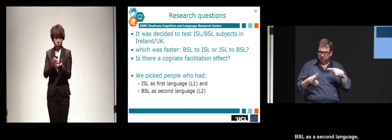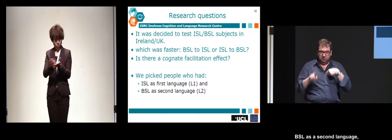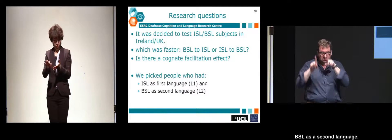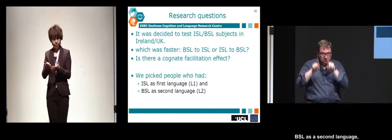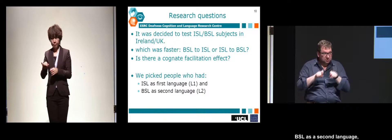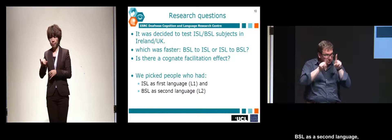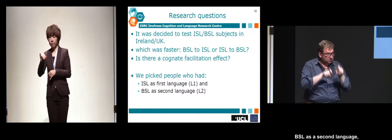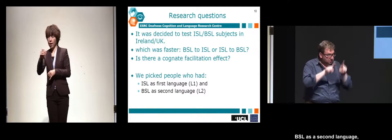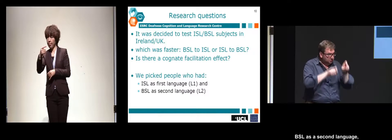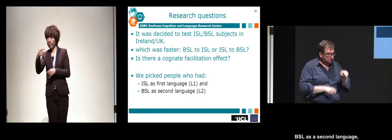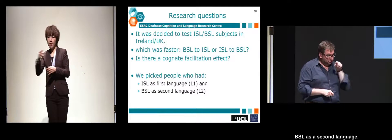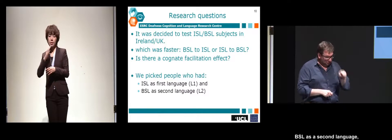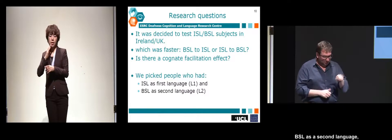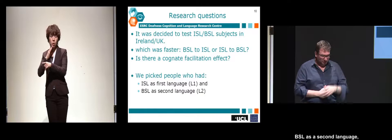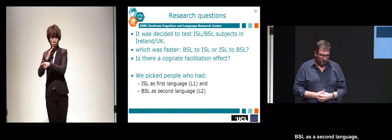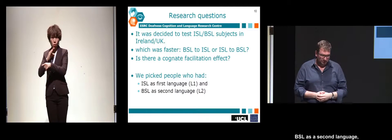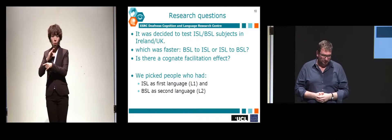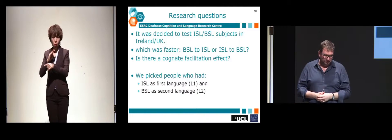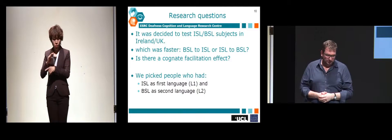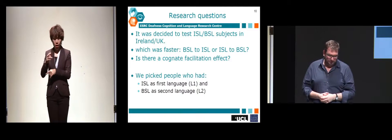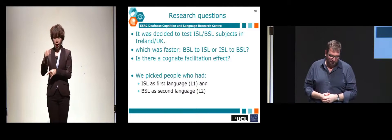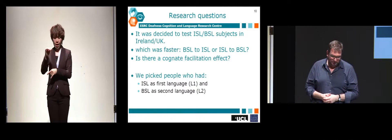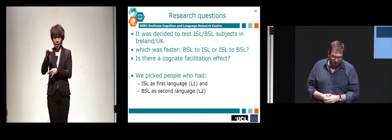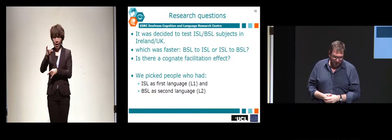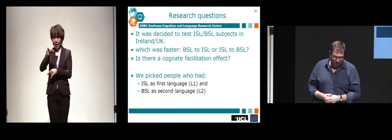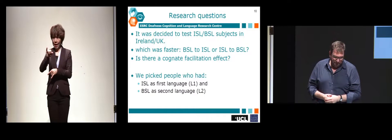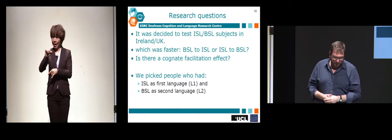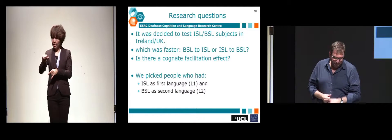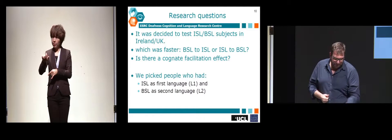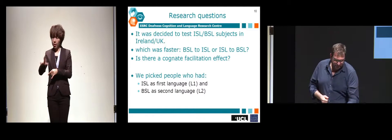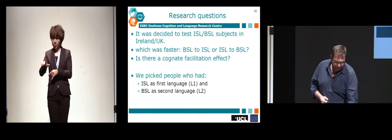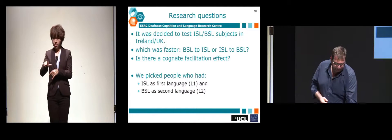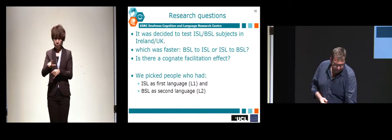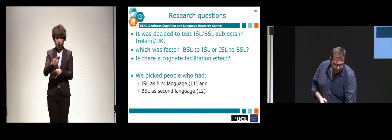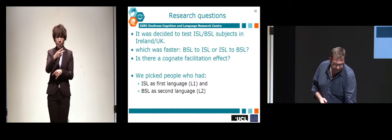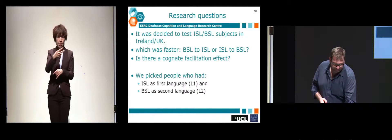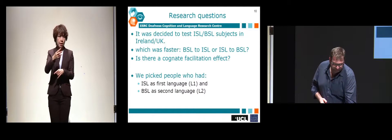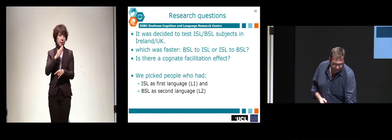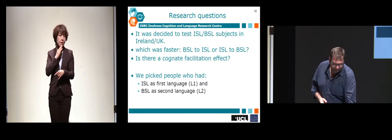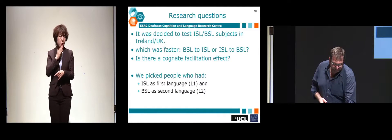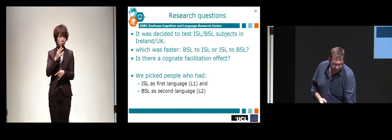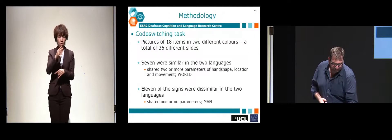language. Brought them together and ran experiments on them.